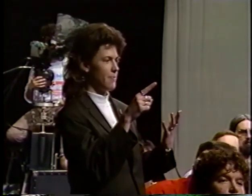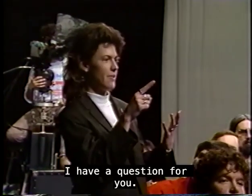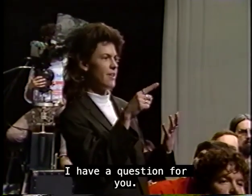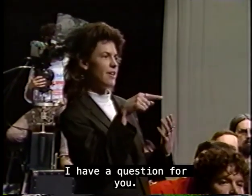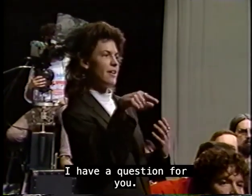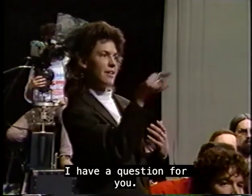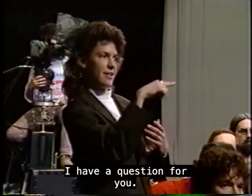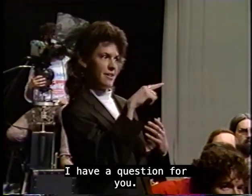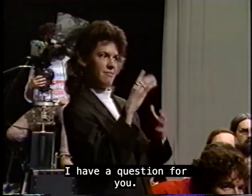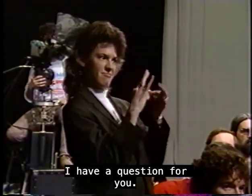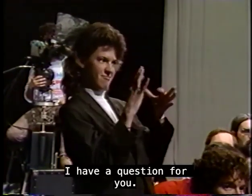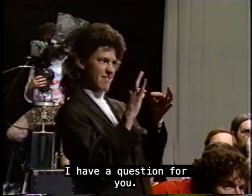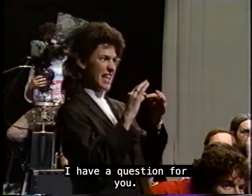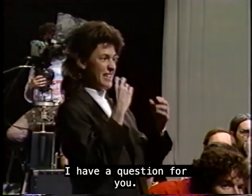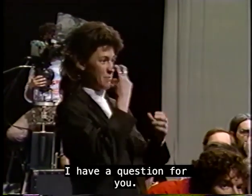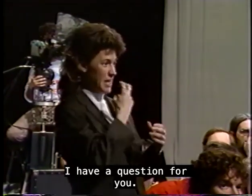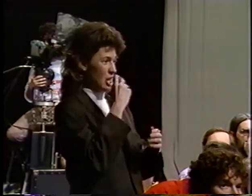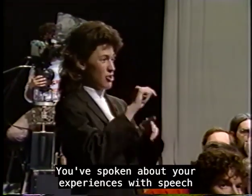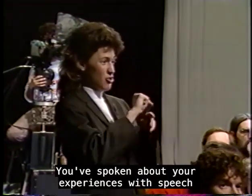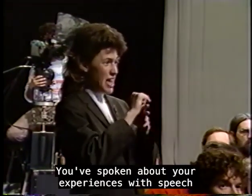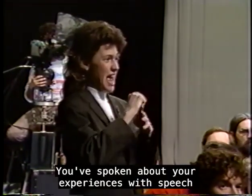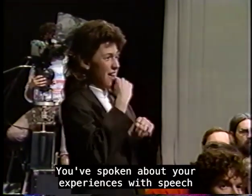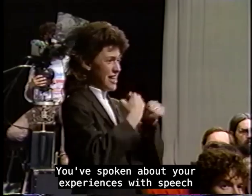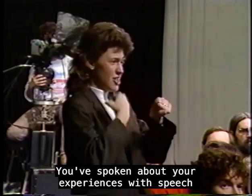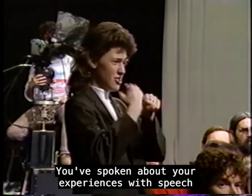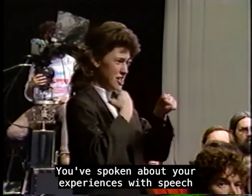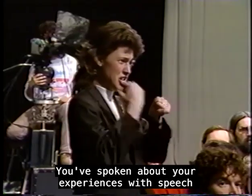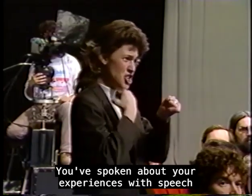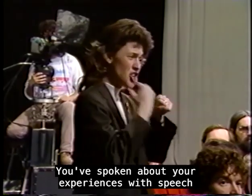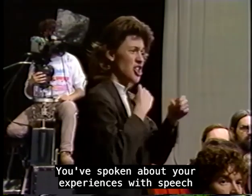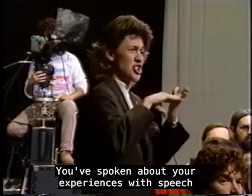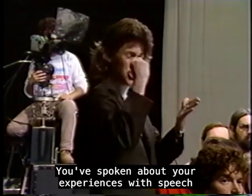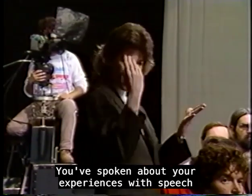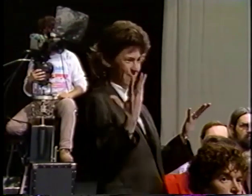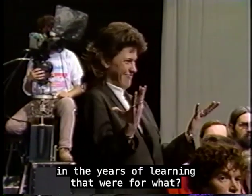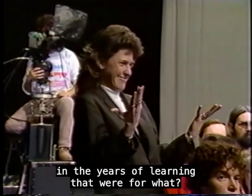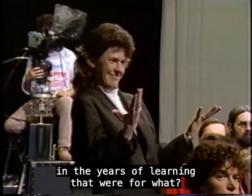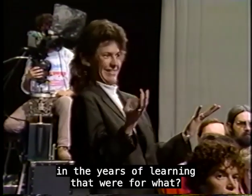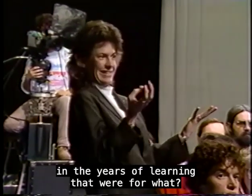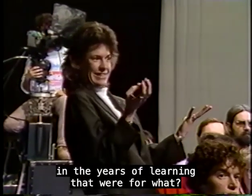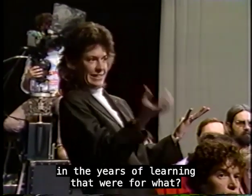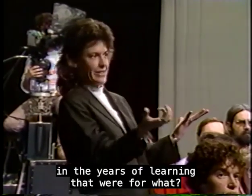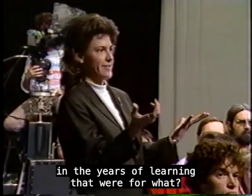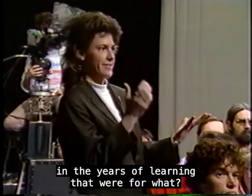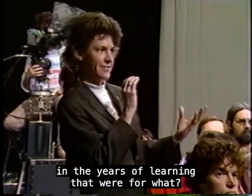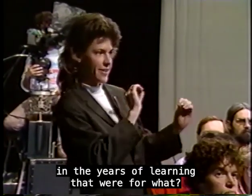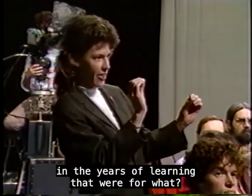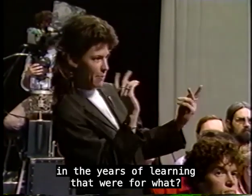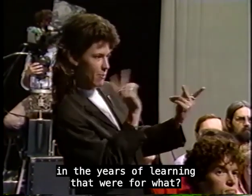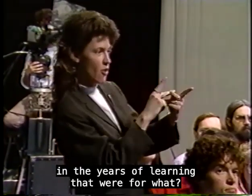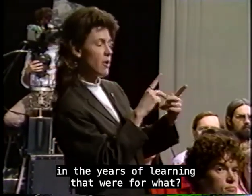I have a question for you. You've spoken about your experiences with speech training and the years of learning that were for what?